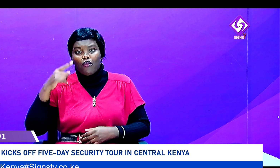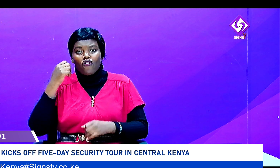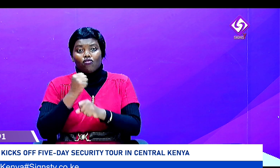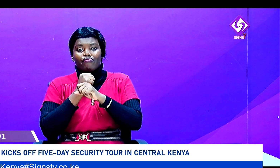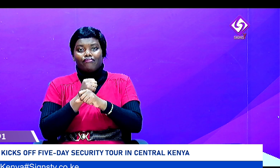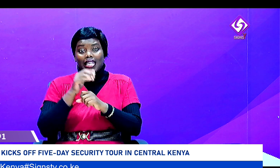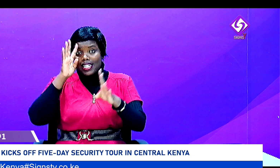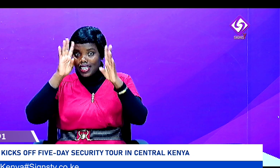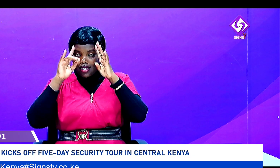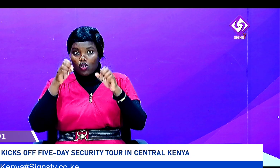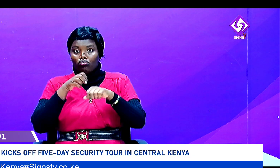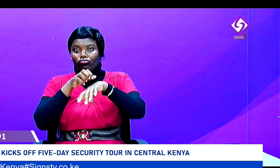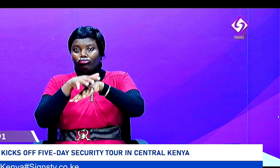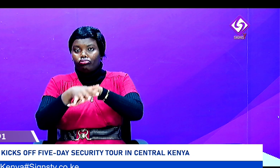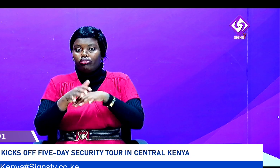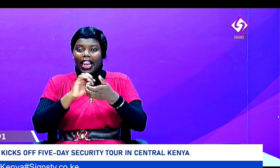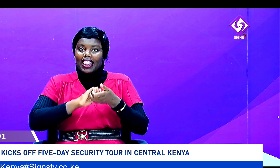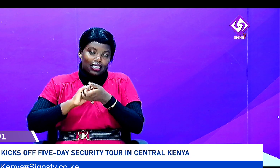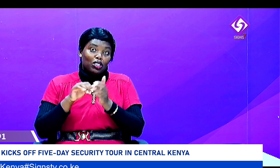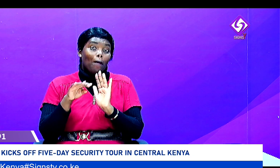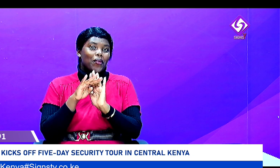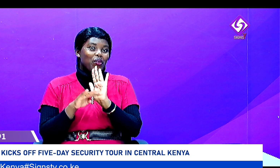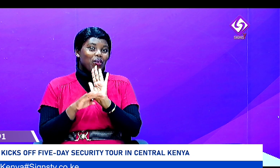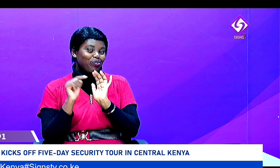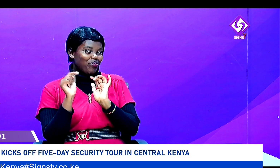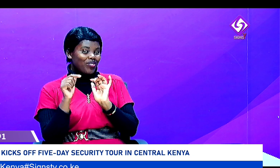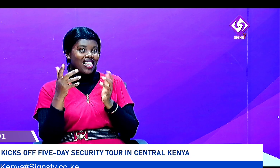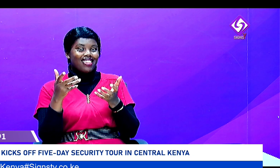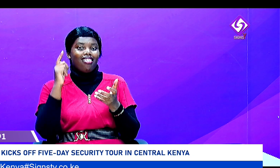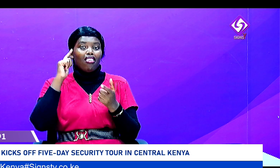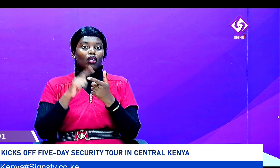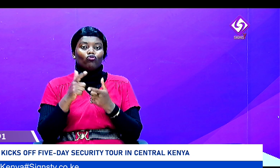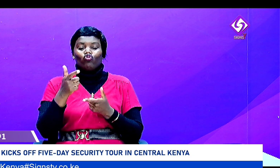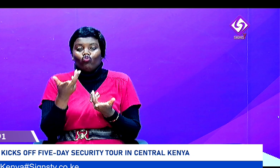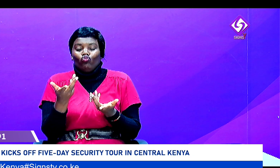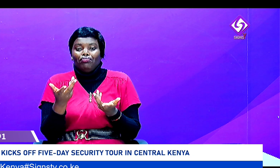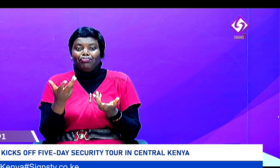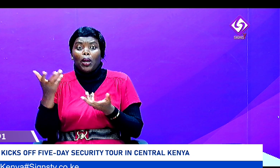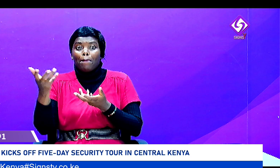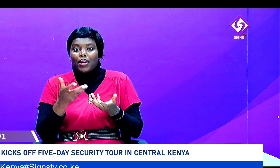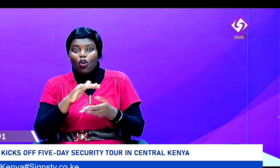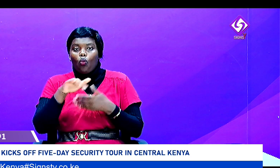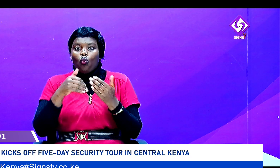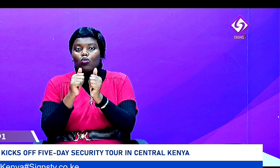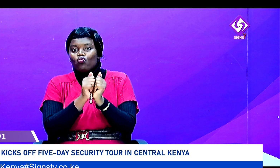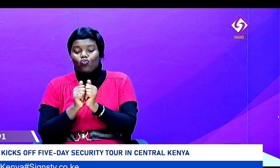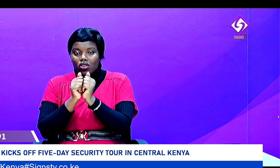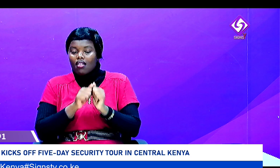The Jukwaa la Usalama initiative is a grassroots engagement program that brings together local residents,